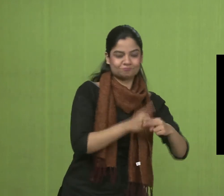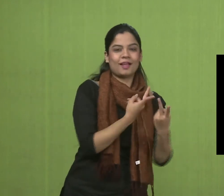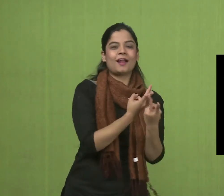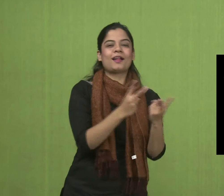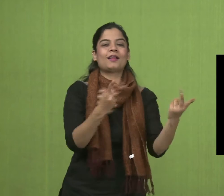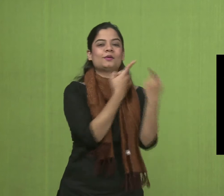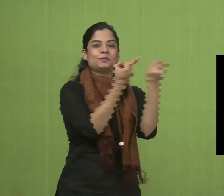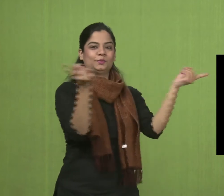kitchen.